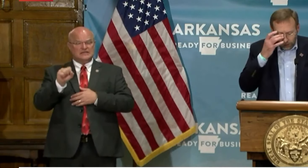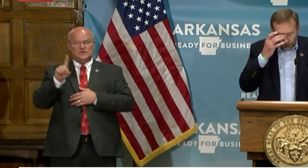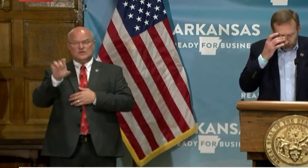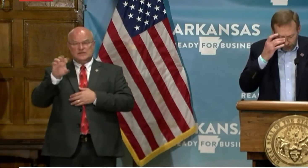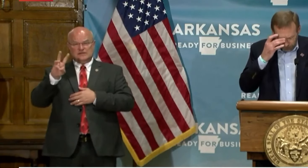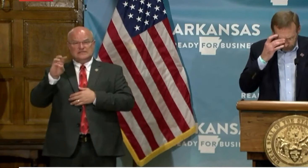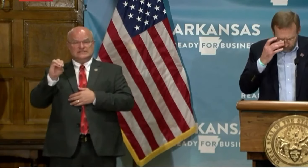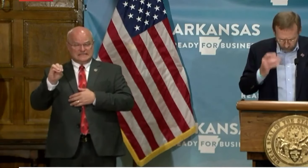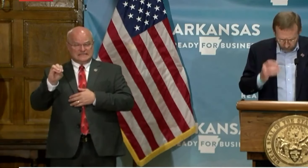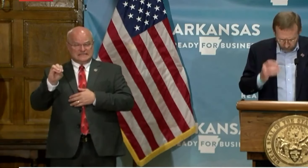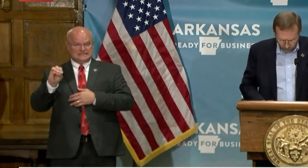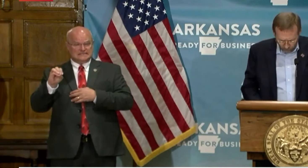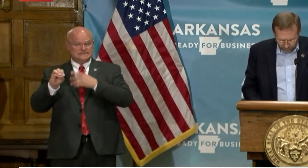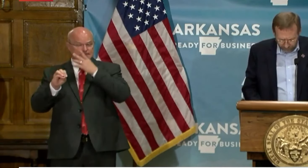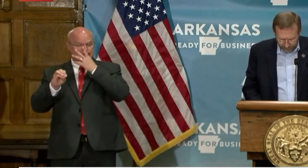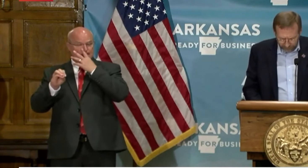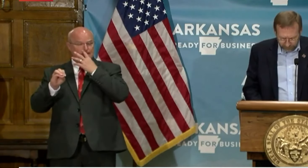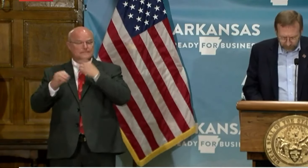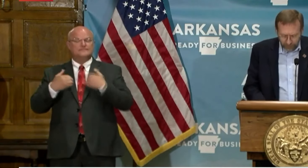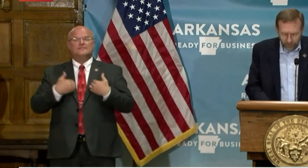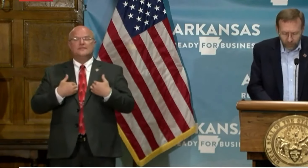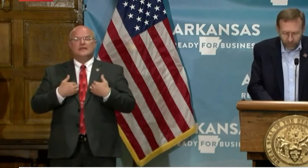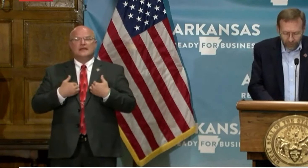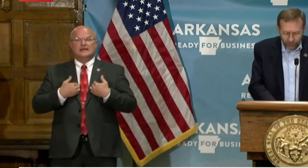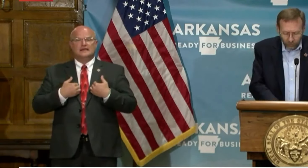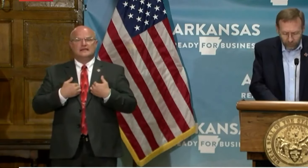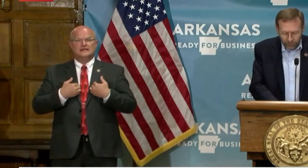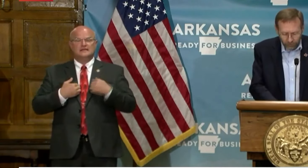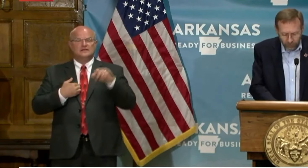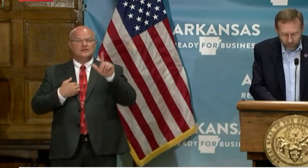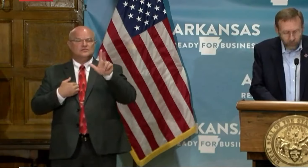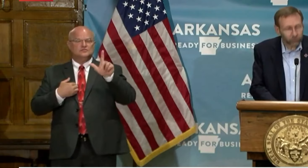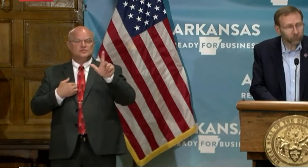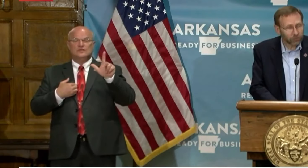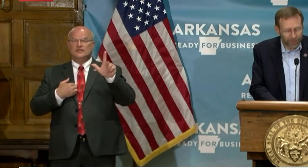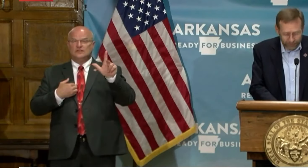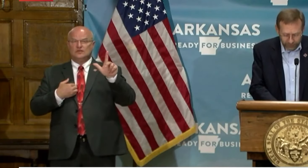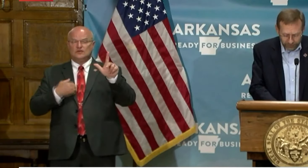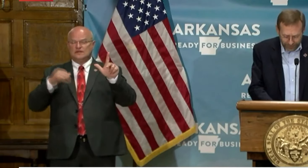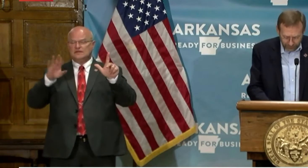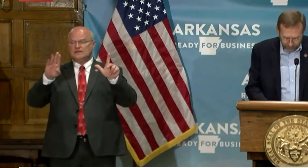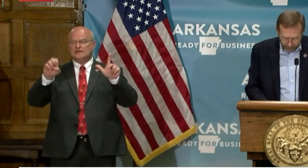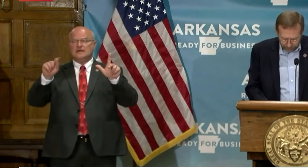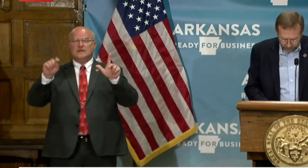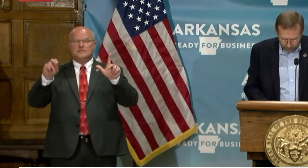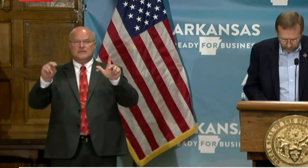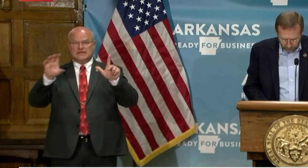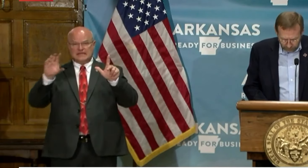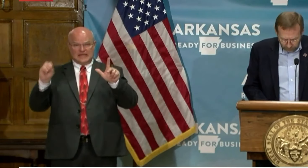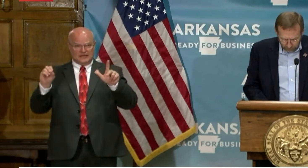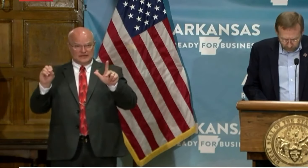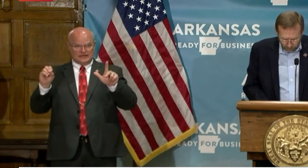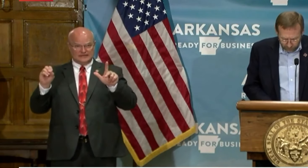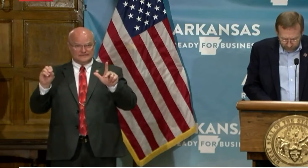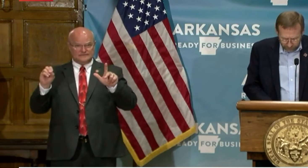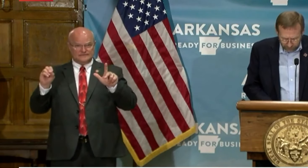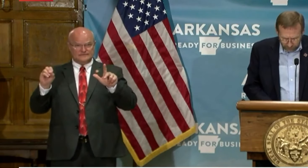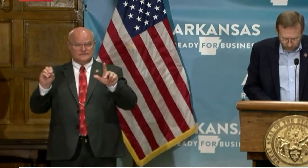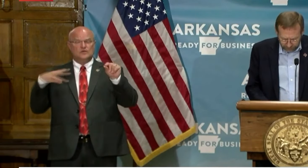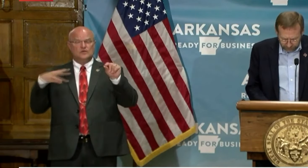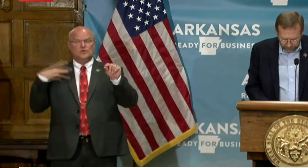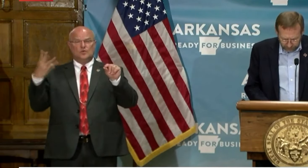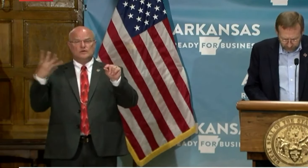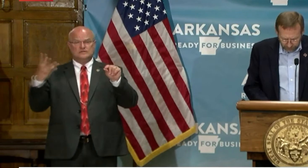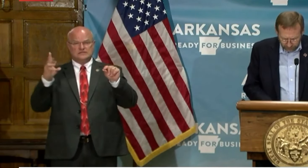160, we had 23 of those from Benton County, 20